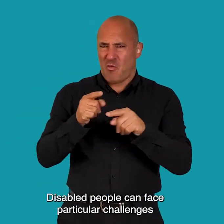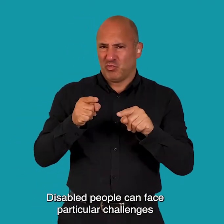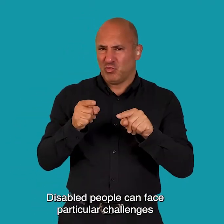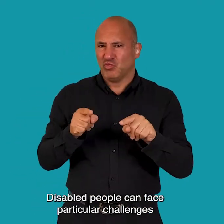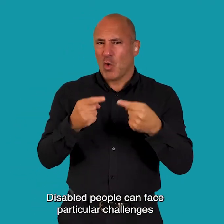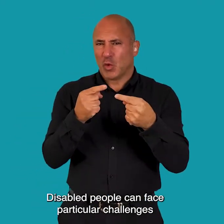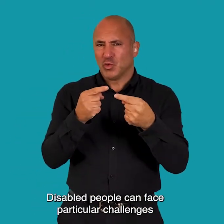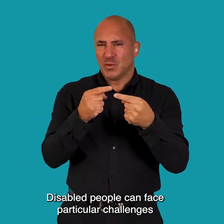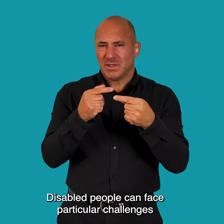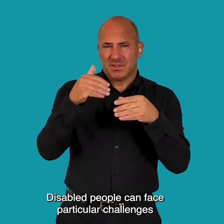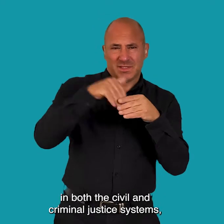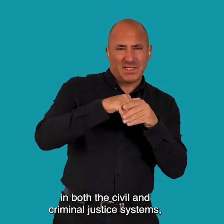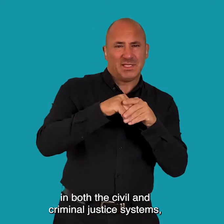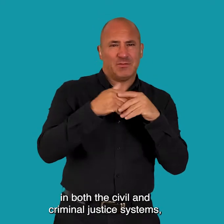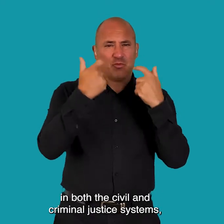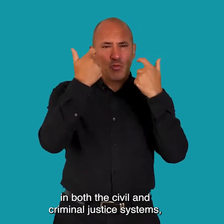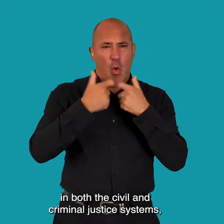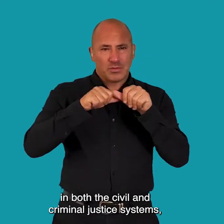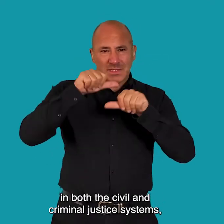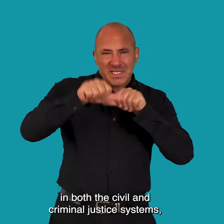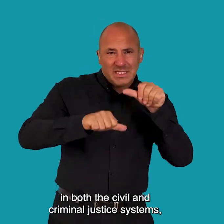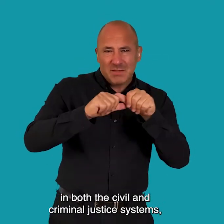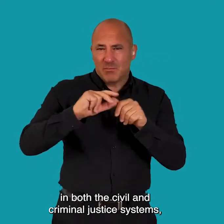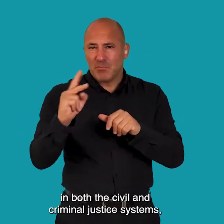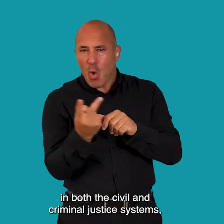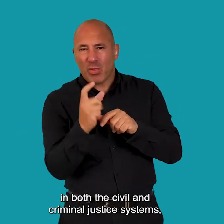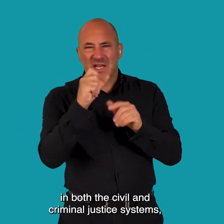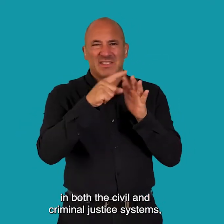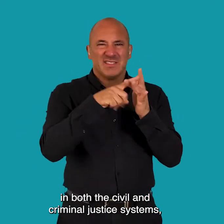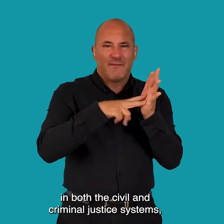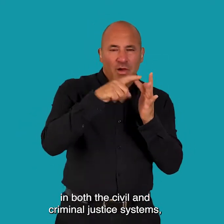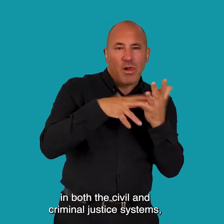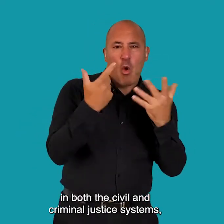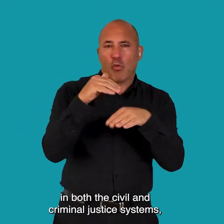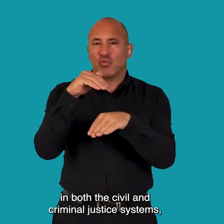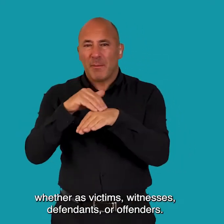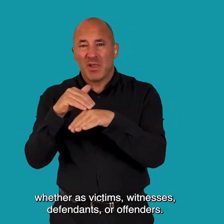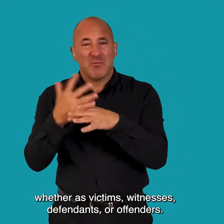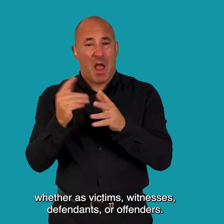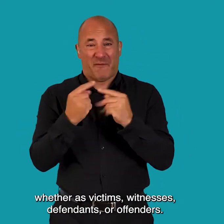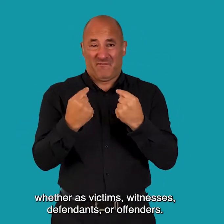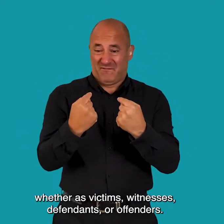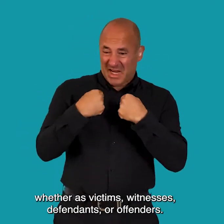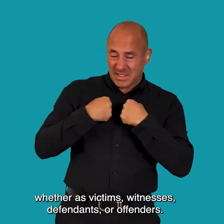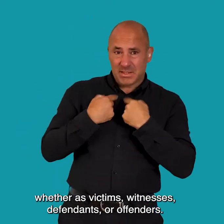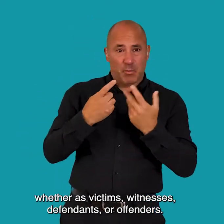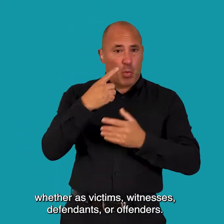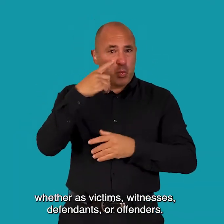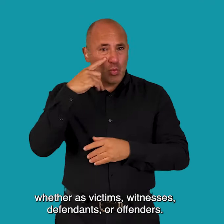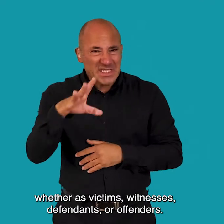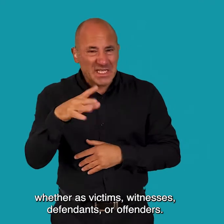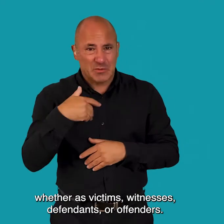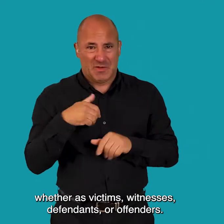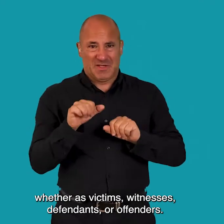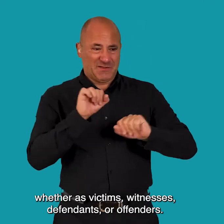particular challenges in both the civil and criminal justice systems, whether as victims, witnesses, defendants,